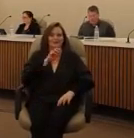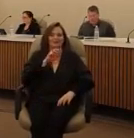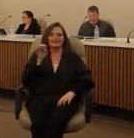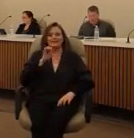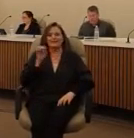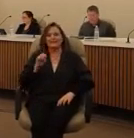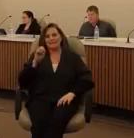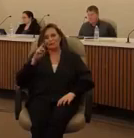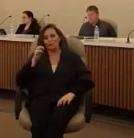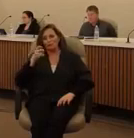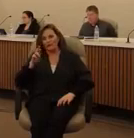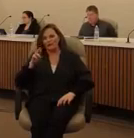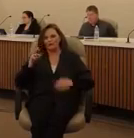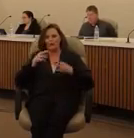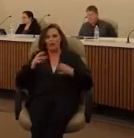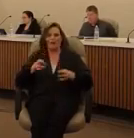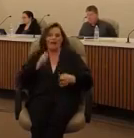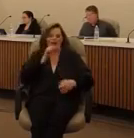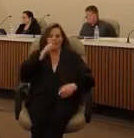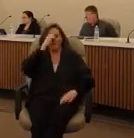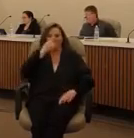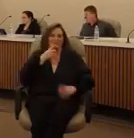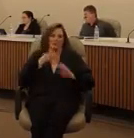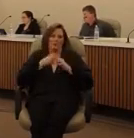I don't think that's as much of an issue.